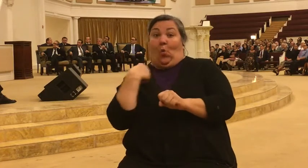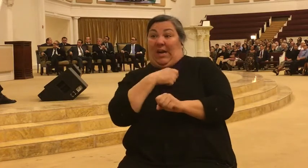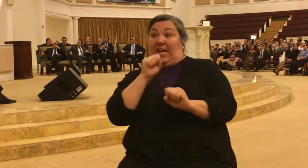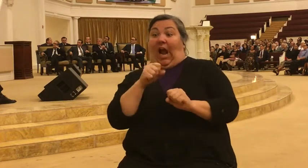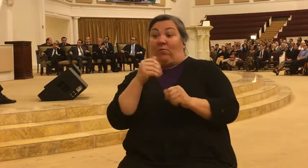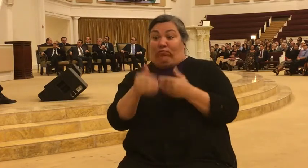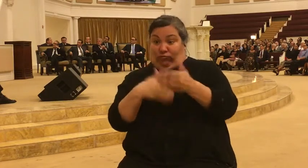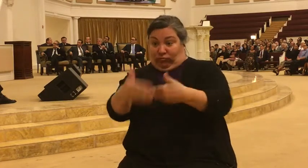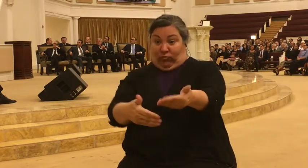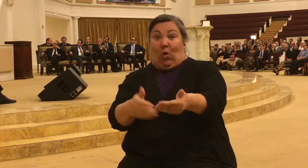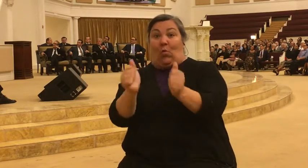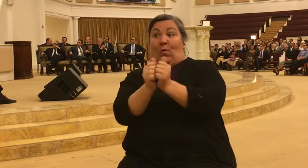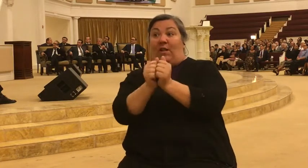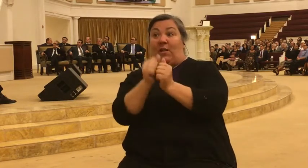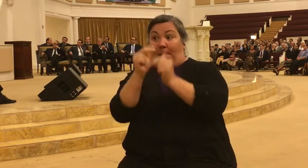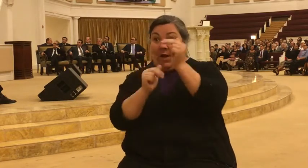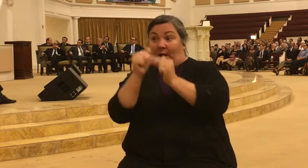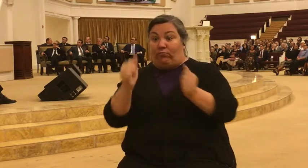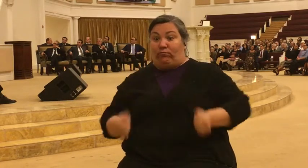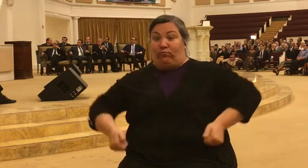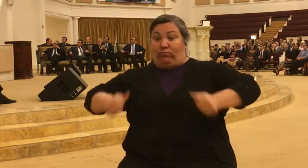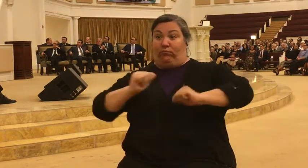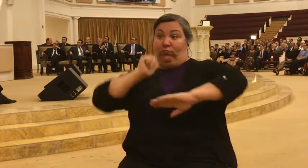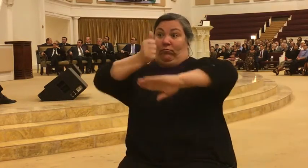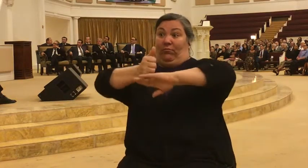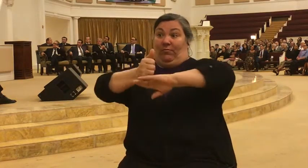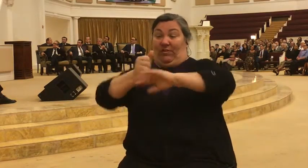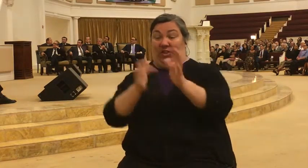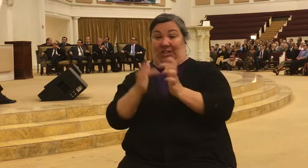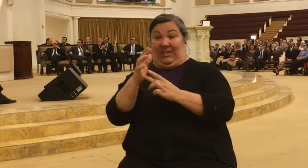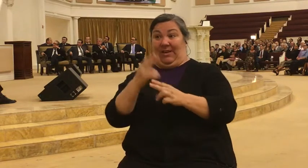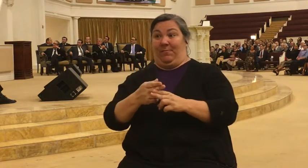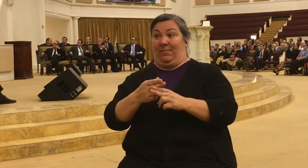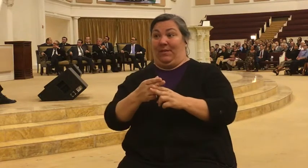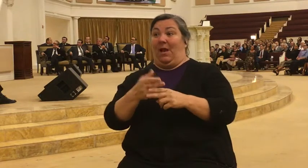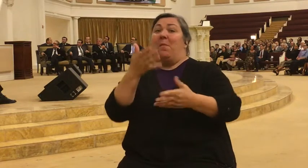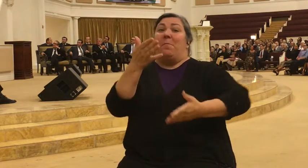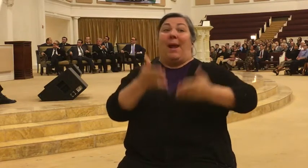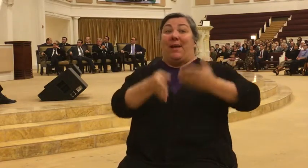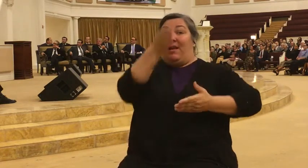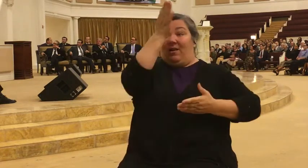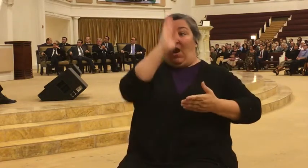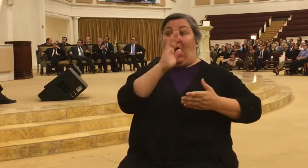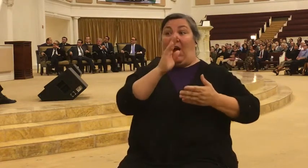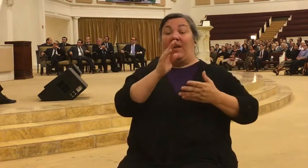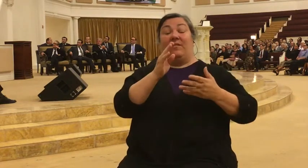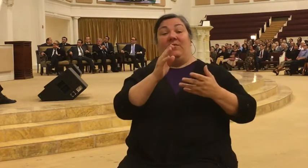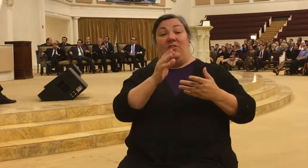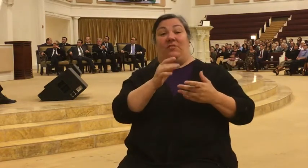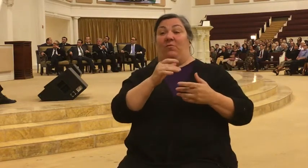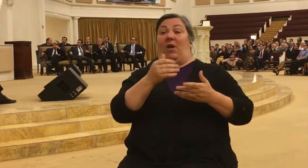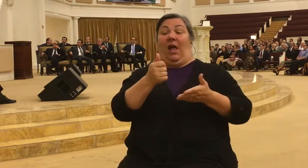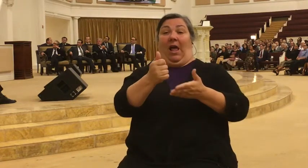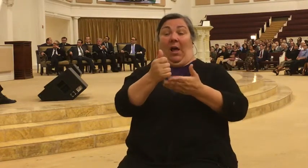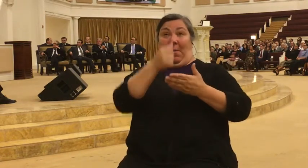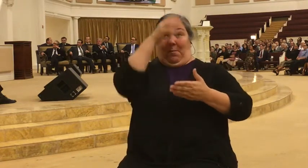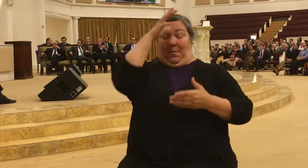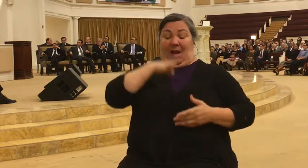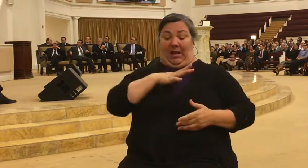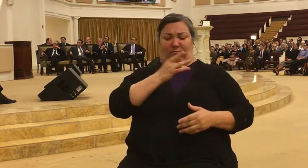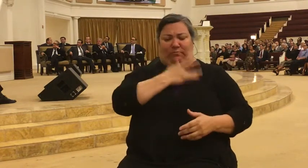rest of the sanctuary and fill this up in Jesus' name? Maybe God does it this way on purpose when he puts it in the heart of a man to go